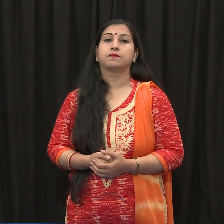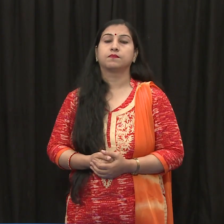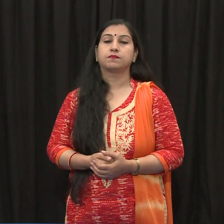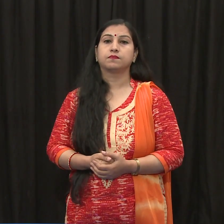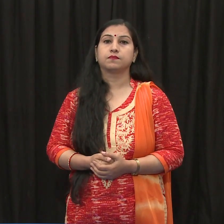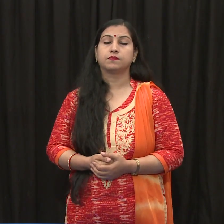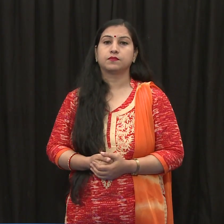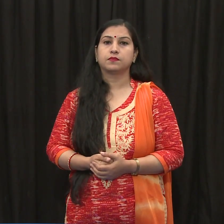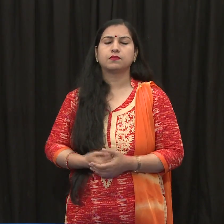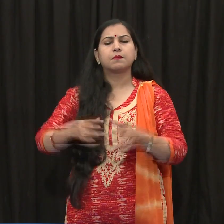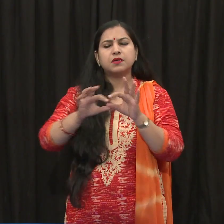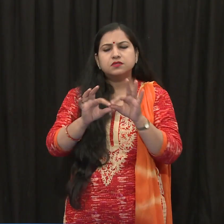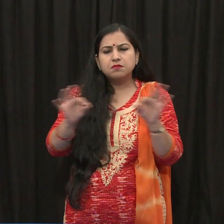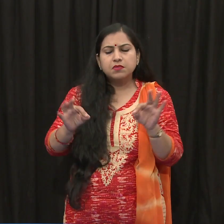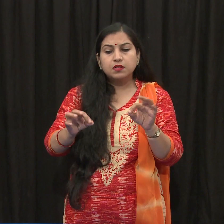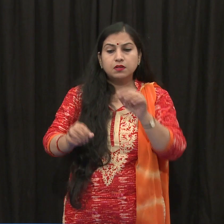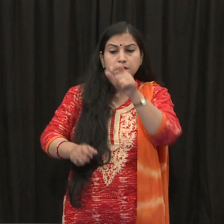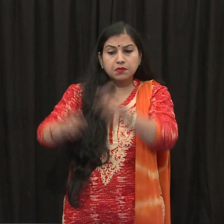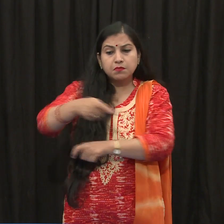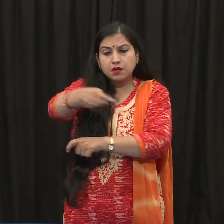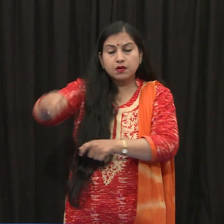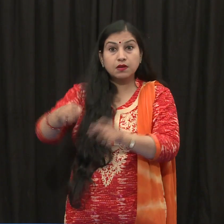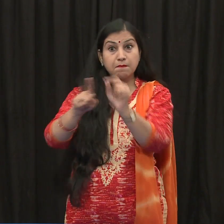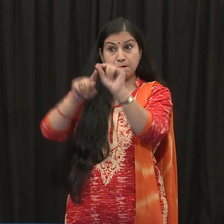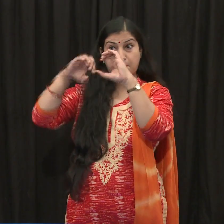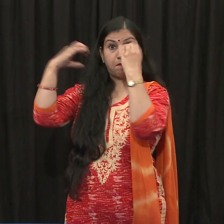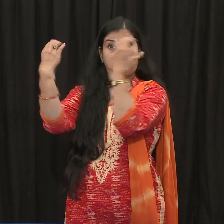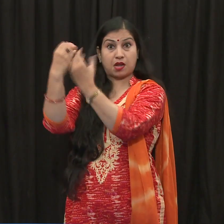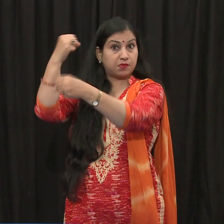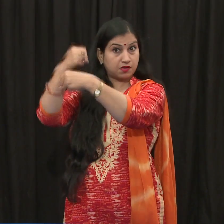by simple majority in Parliament.